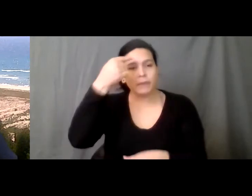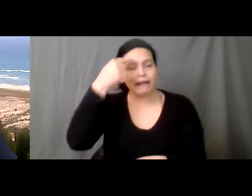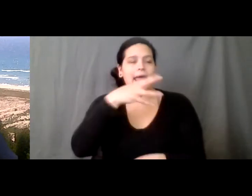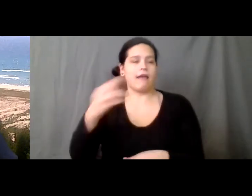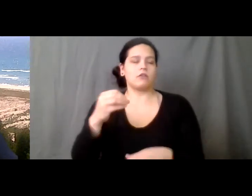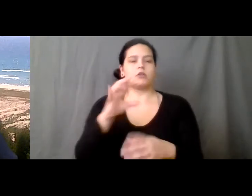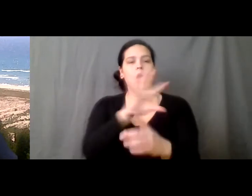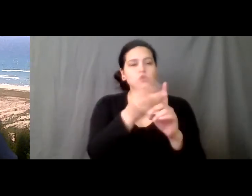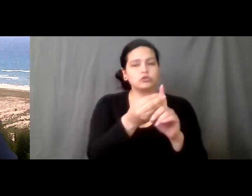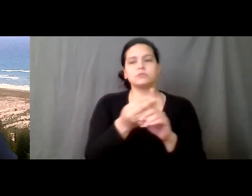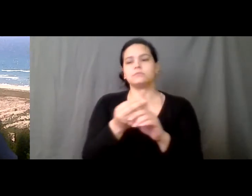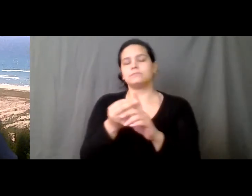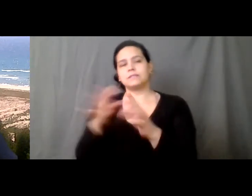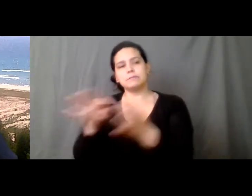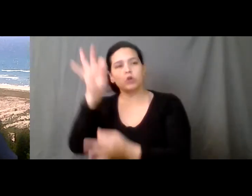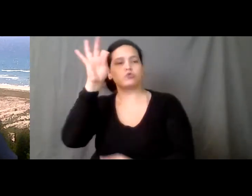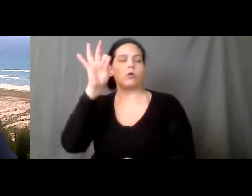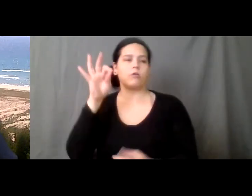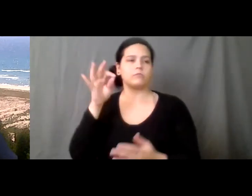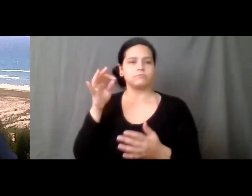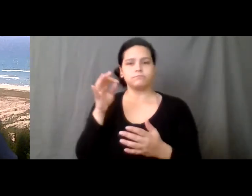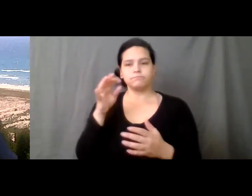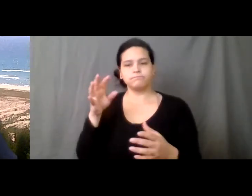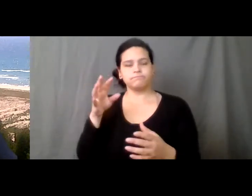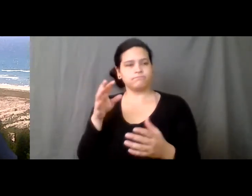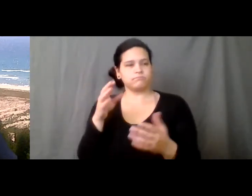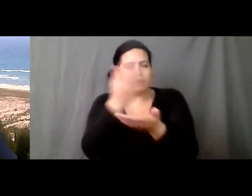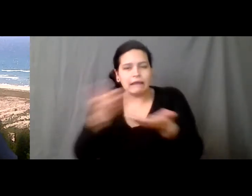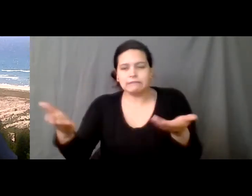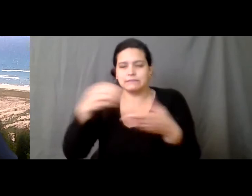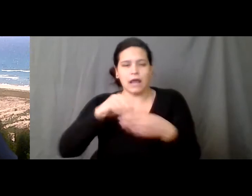and spiritual side of our tribe, attending